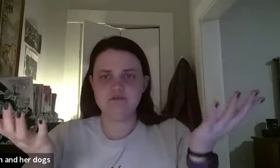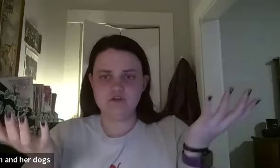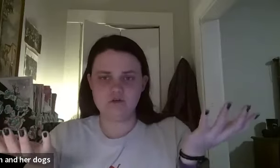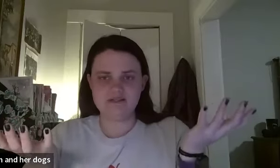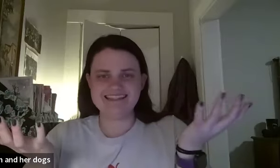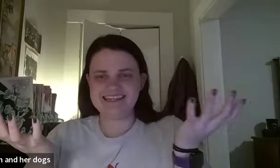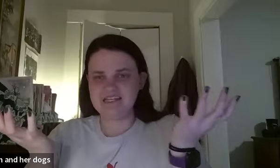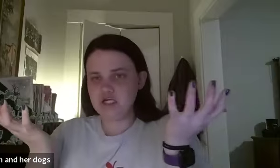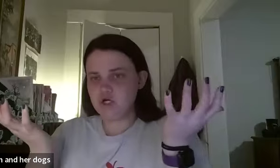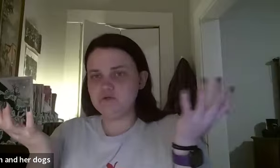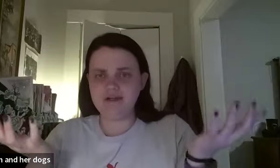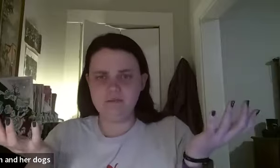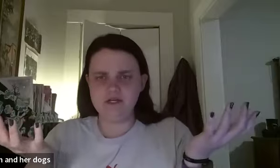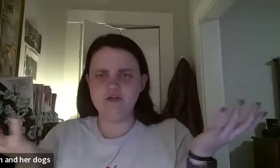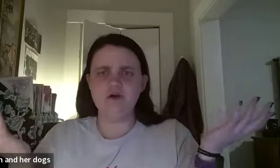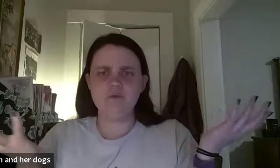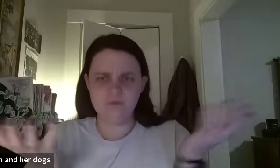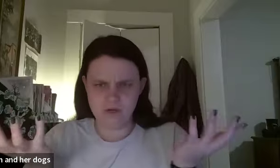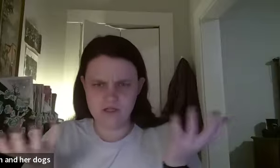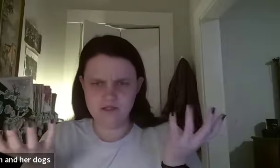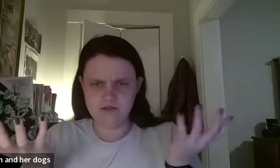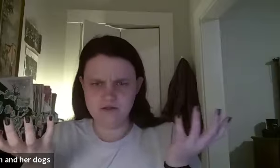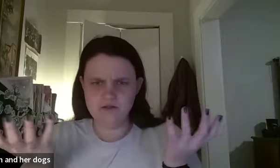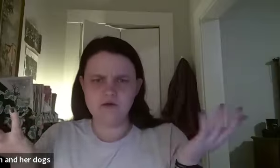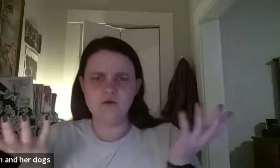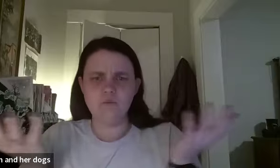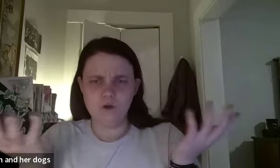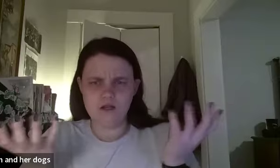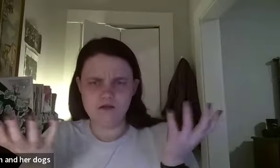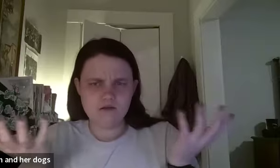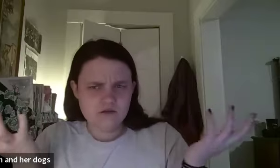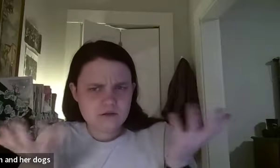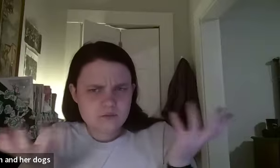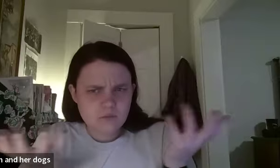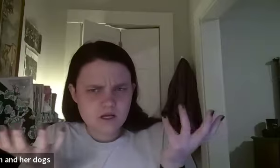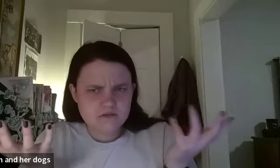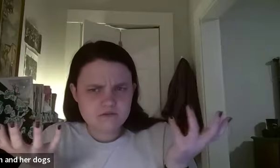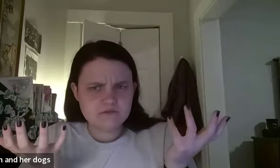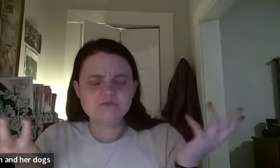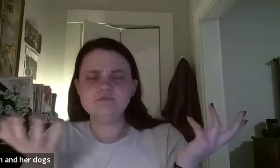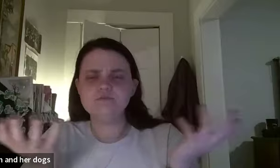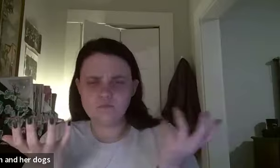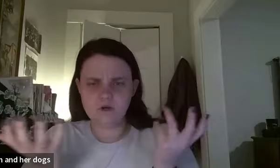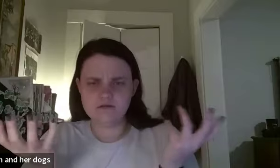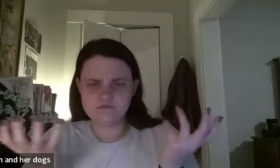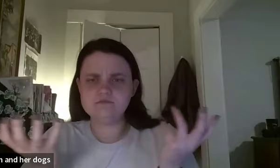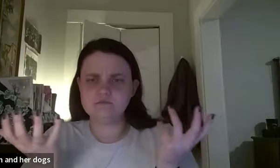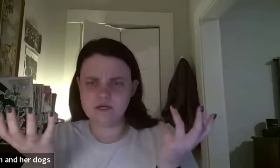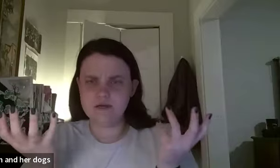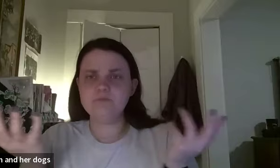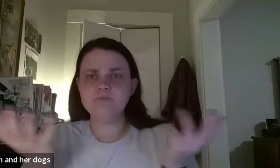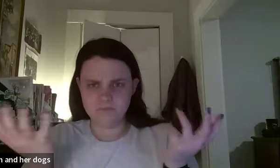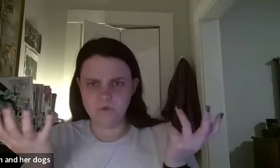They're going to be slightly curled and up, and you go, what, what, what, what. Okay?